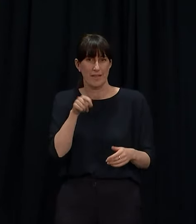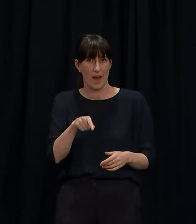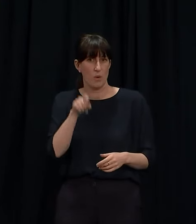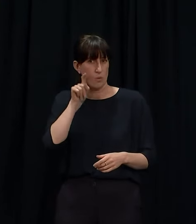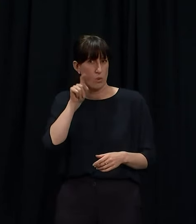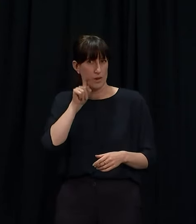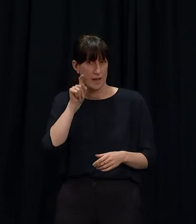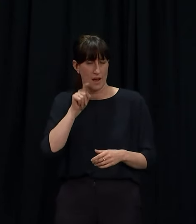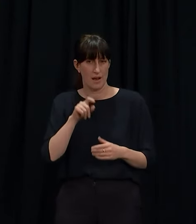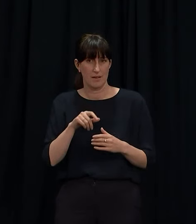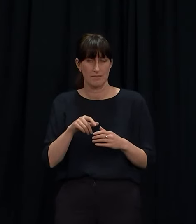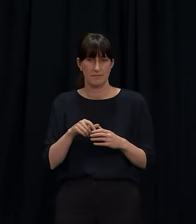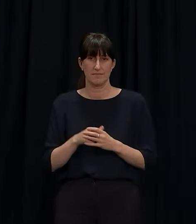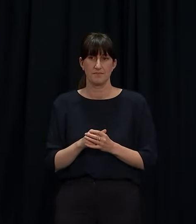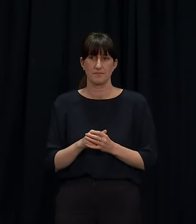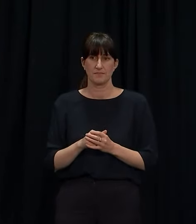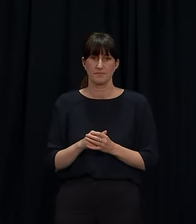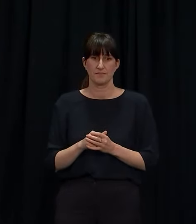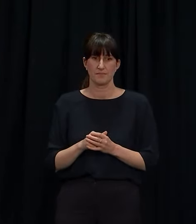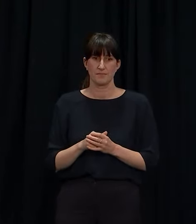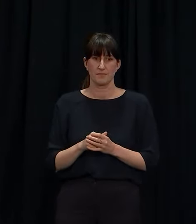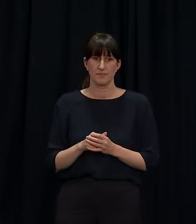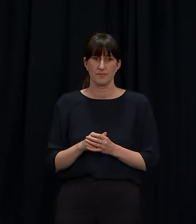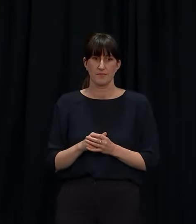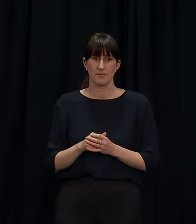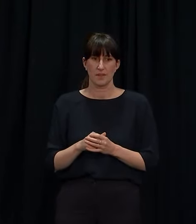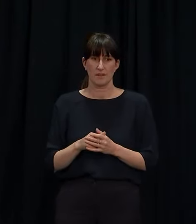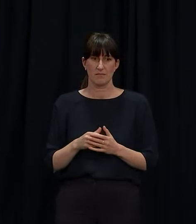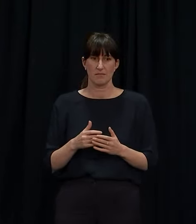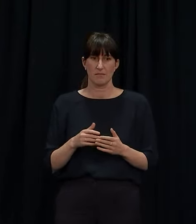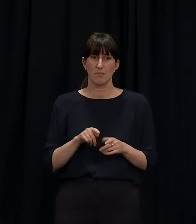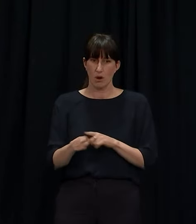connected to reticulated wastewater systems.